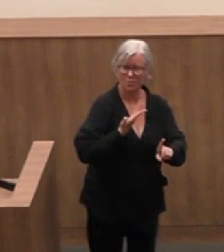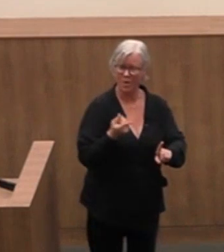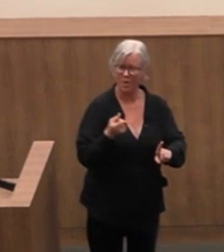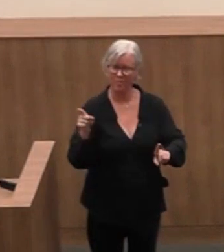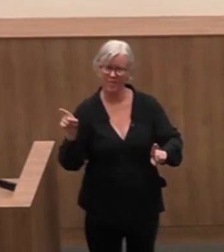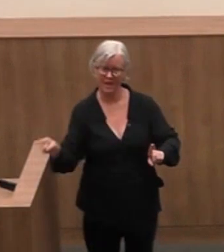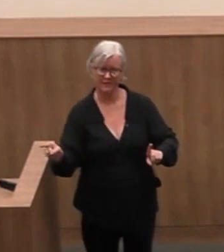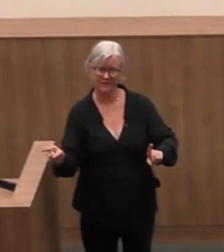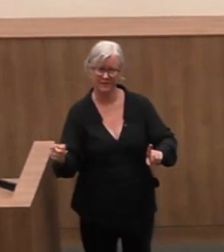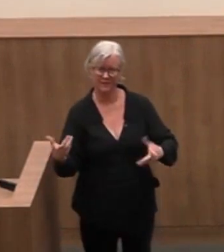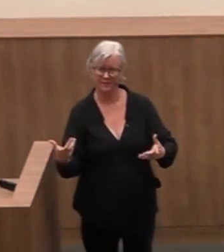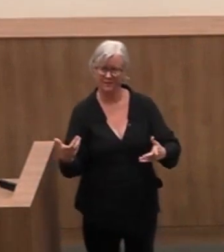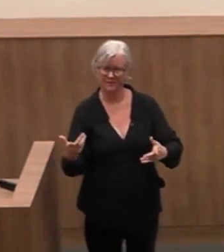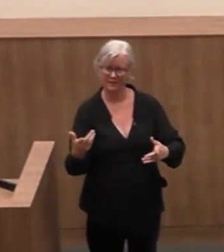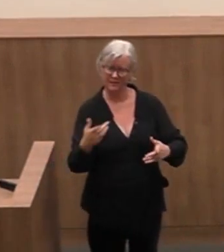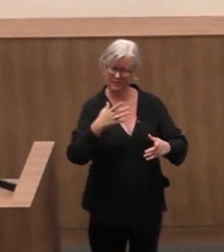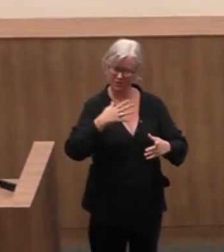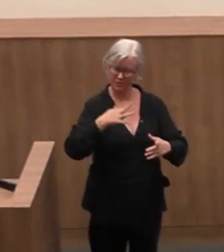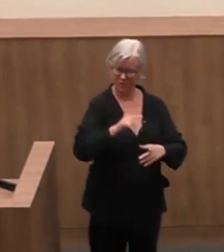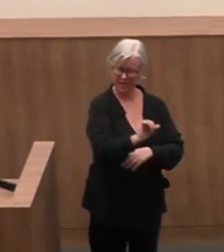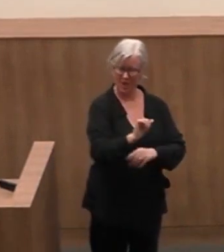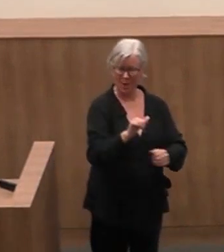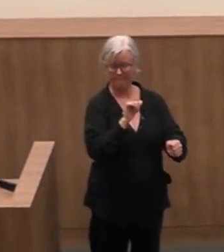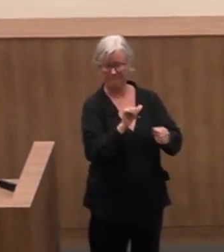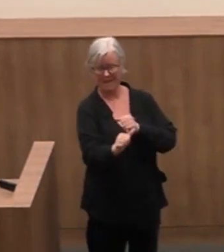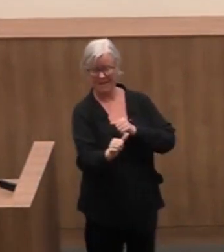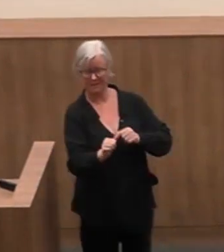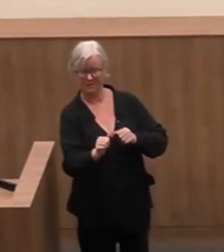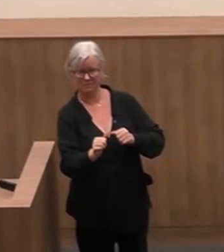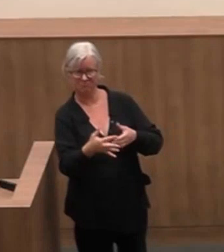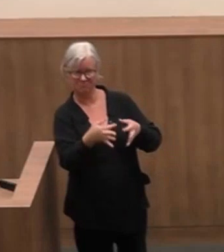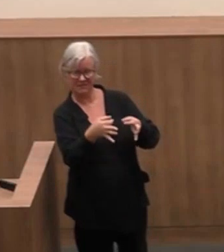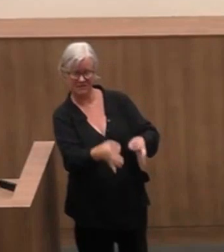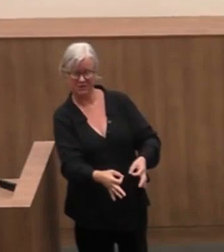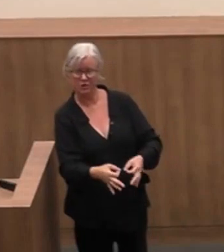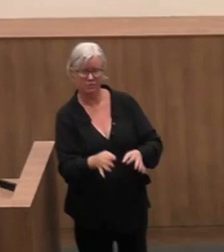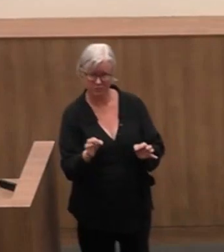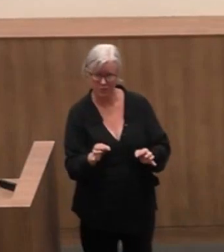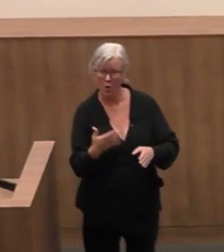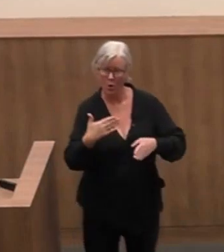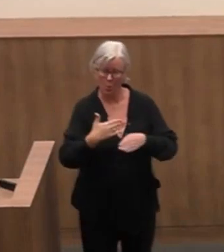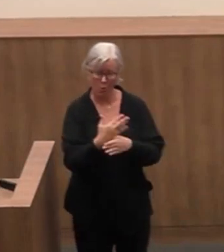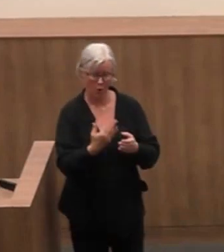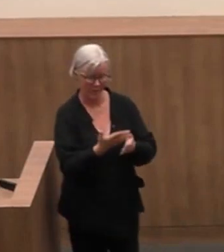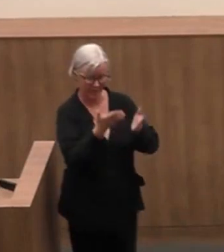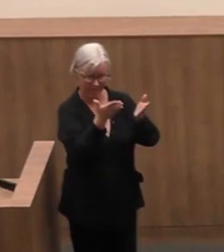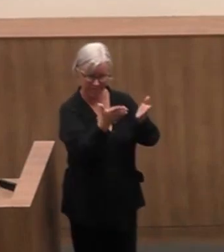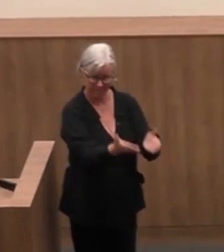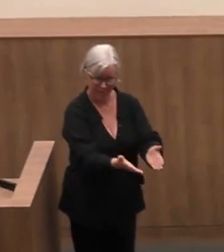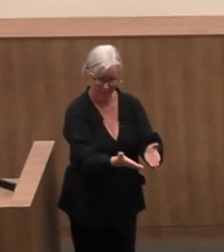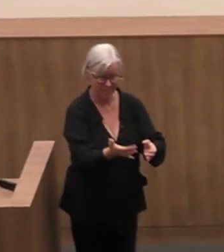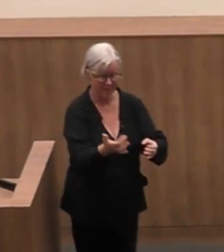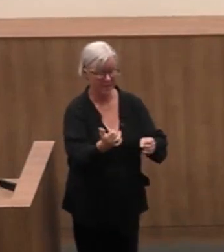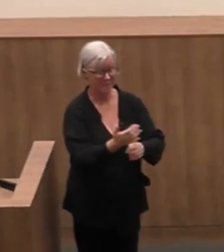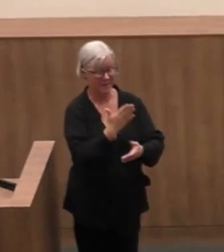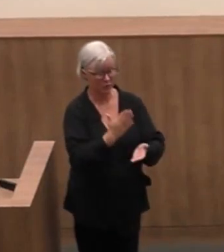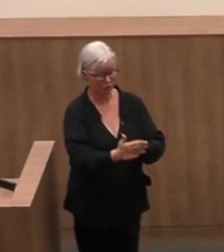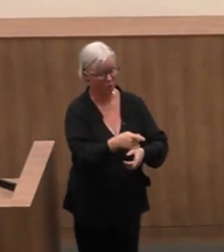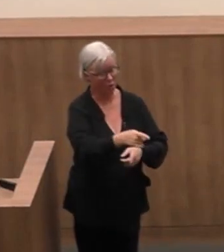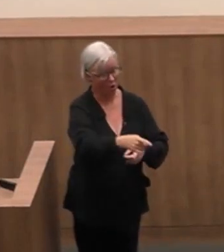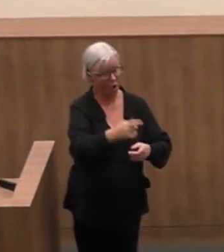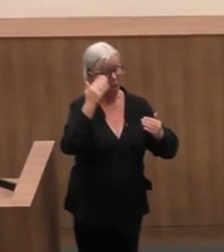have been made in their best interest. So by working with them and them communicating that the mental health